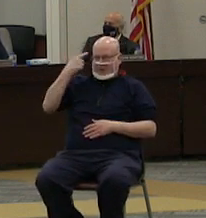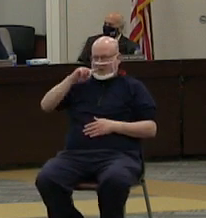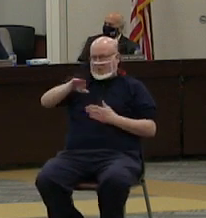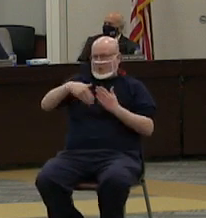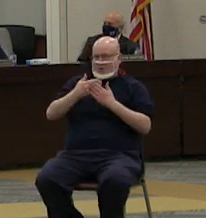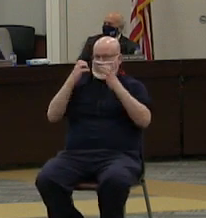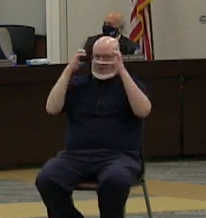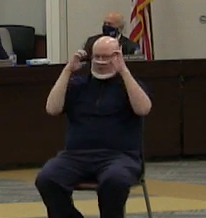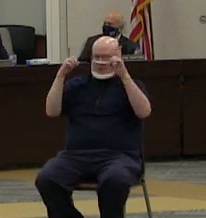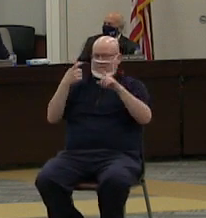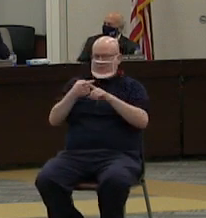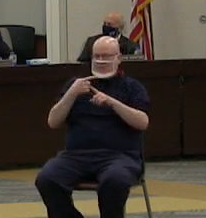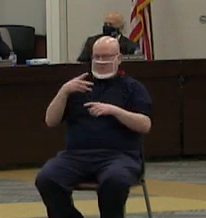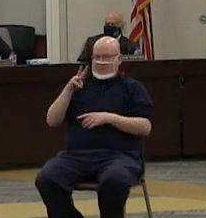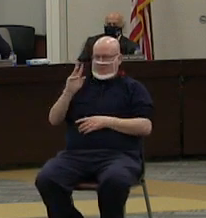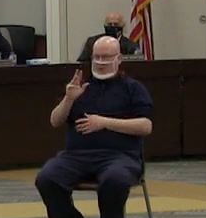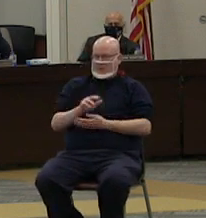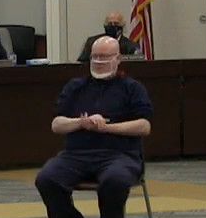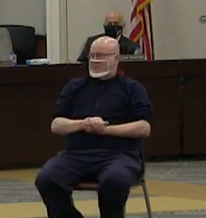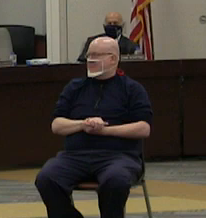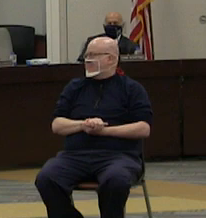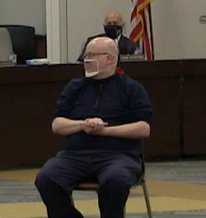Parkway.